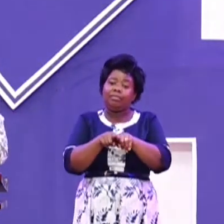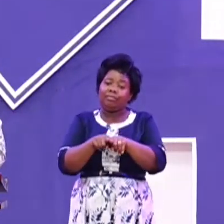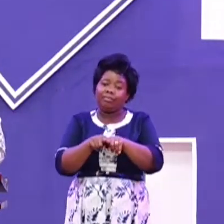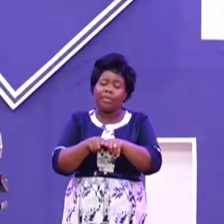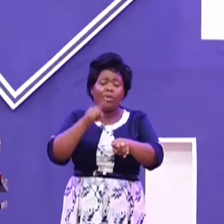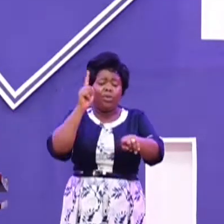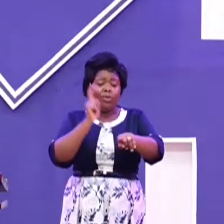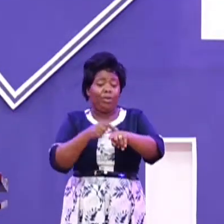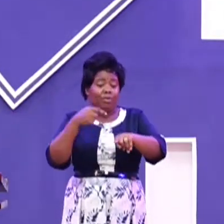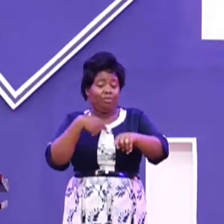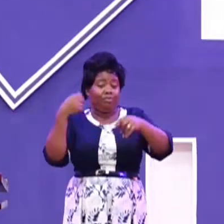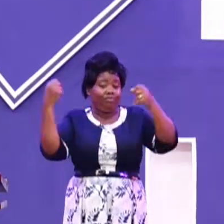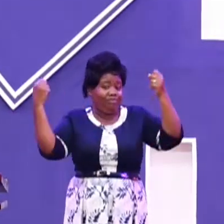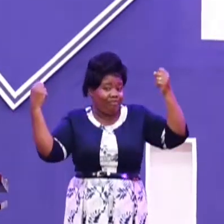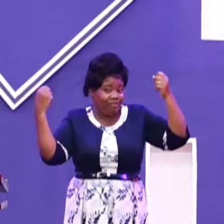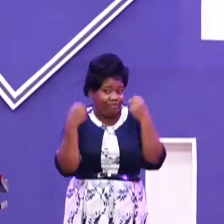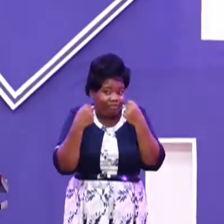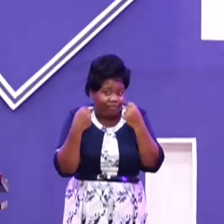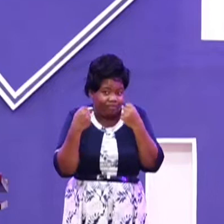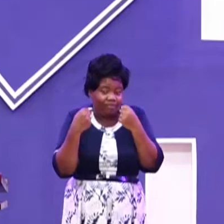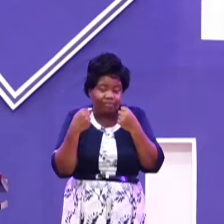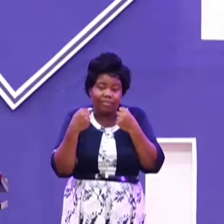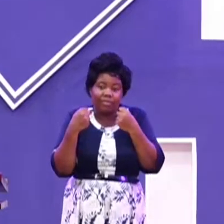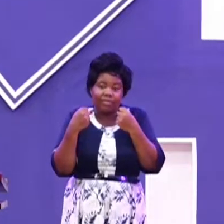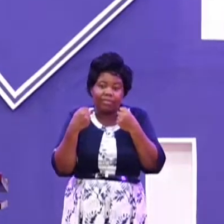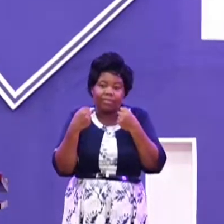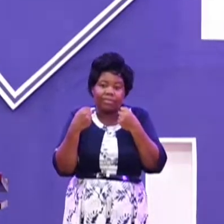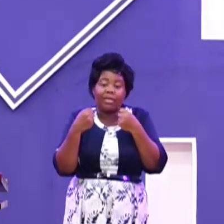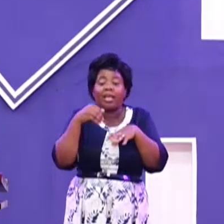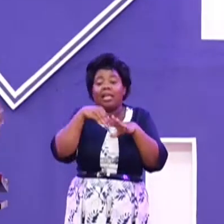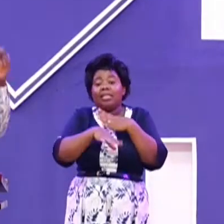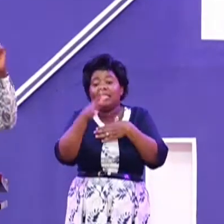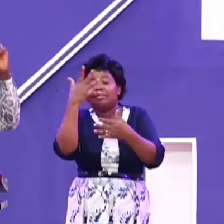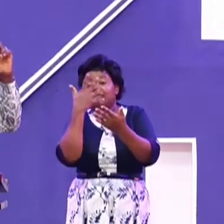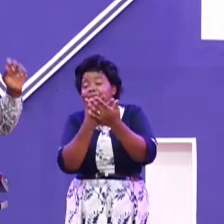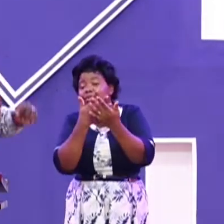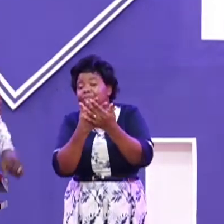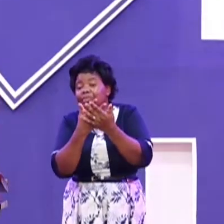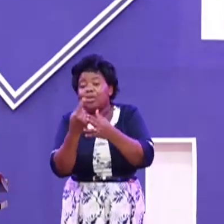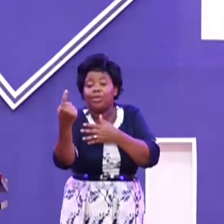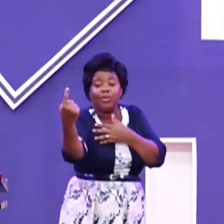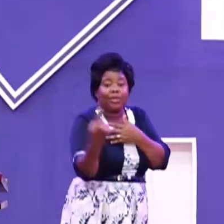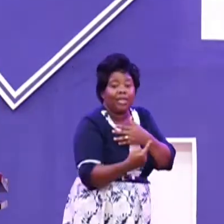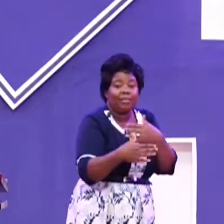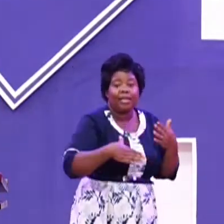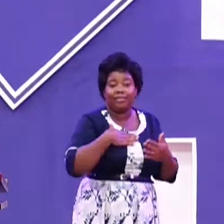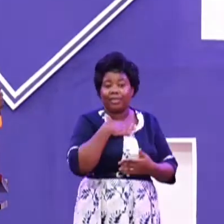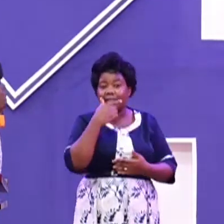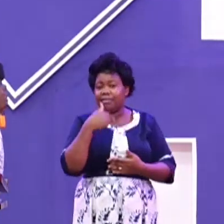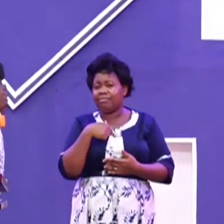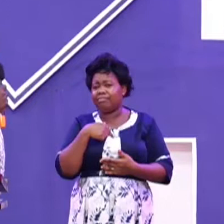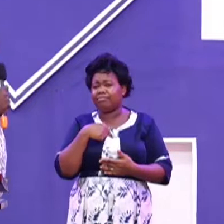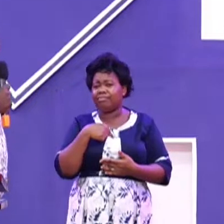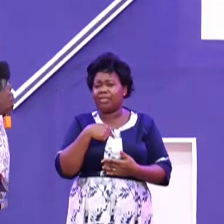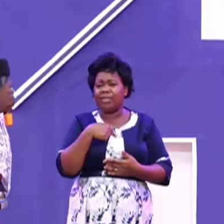And when I was sick, and I was in prison, you came and